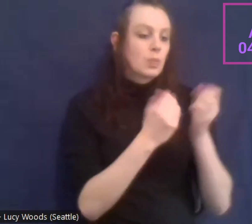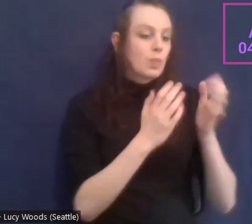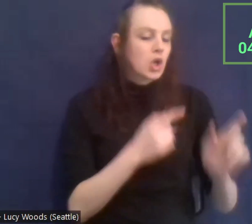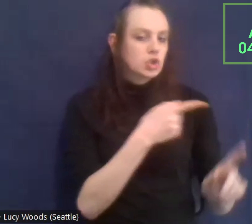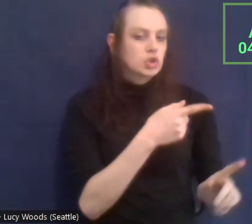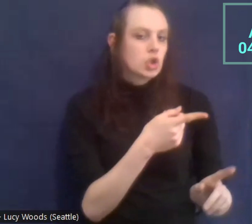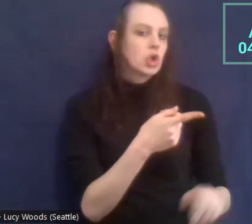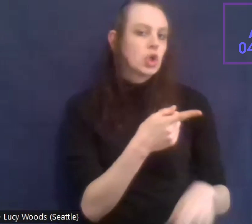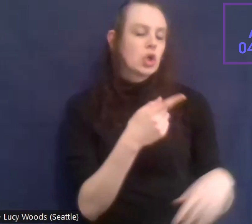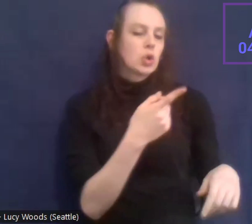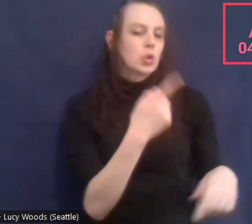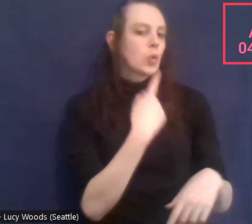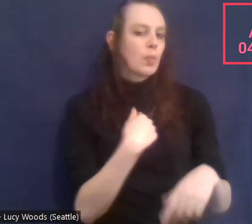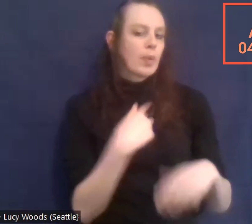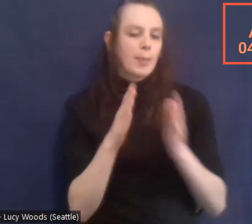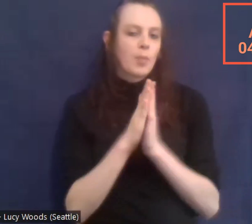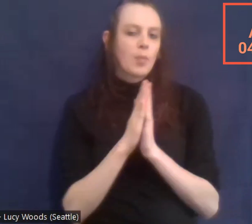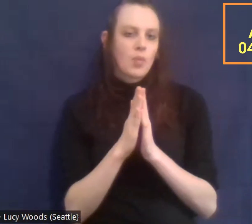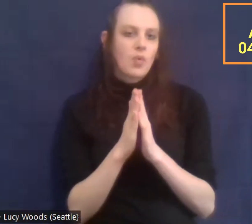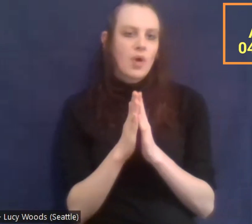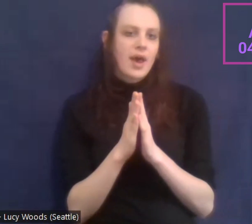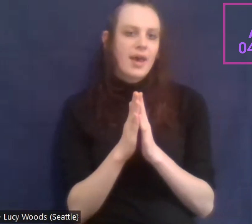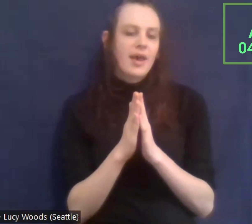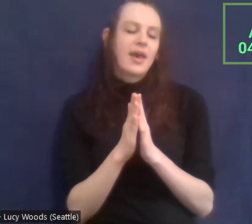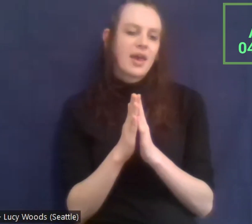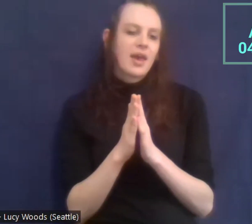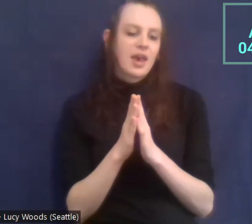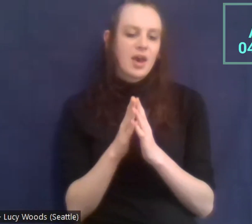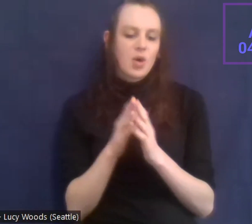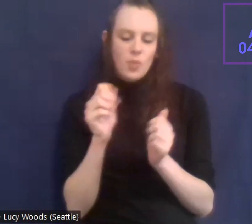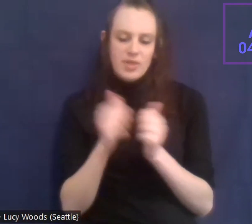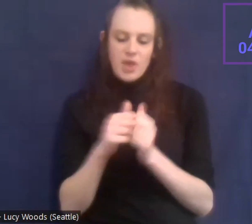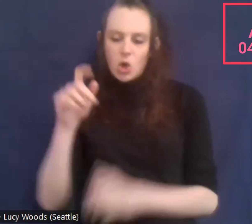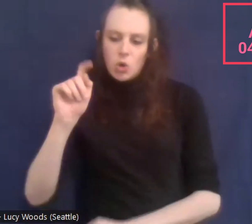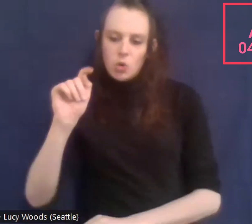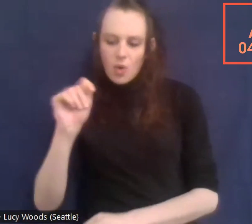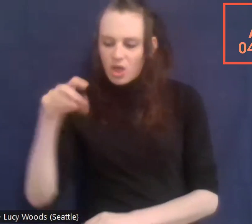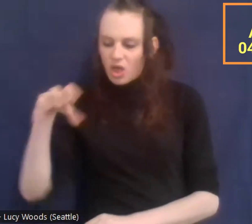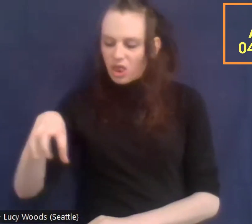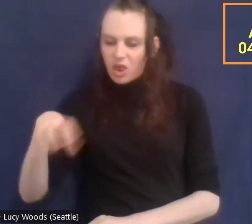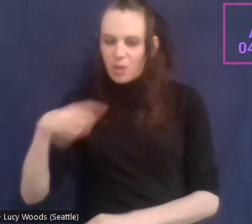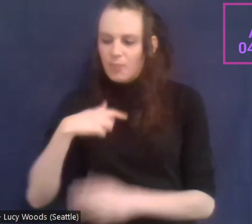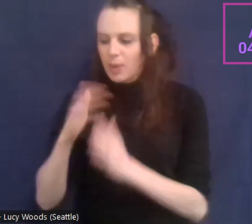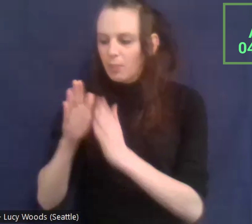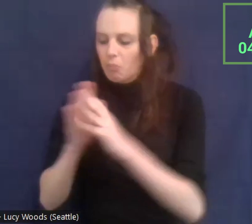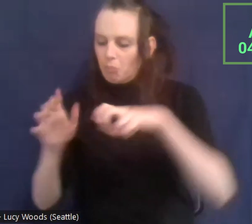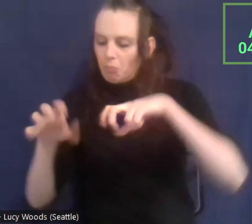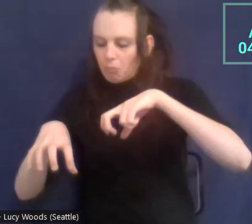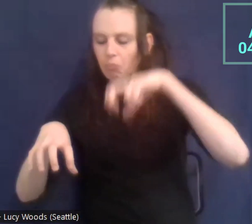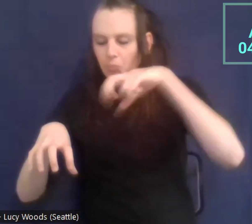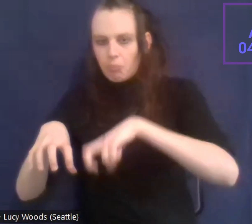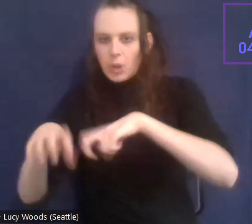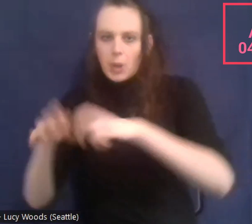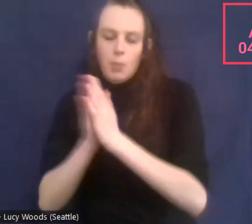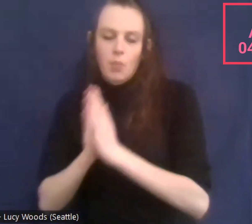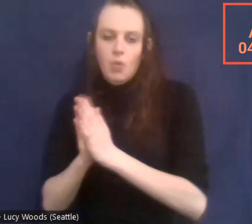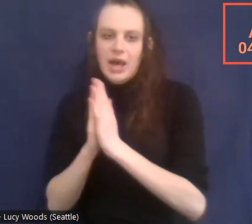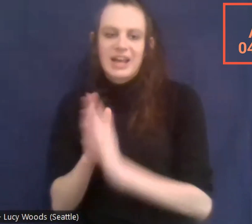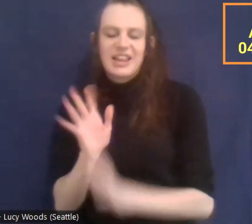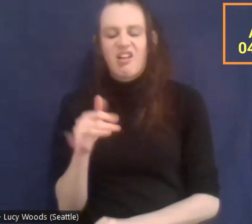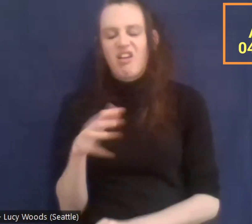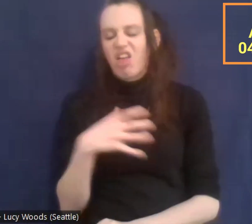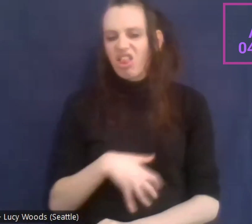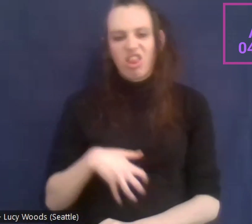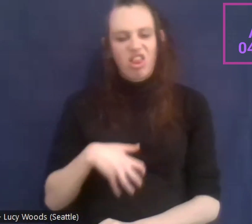a recovery club, and it was disgusting. It's absolutely disgusting. But I did it anyway. And then he asked me to